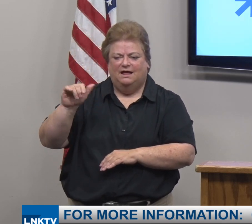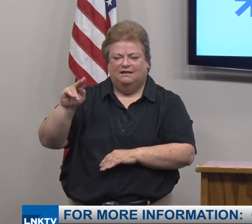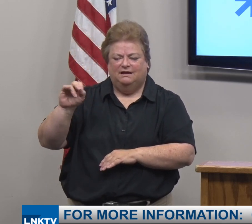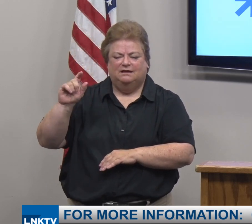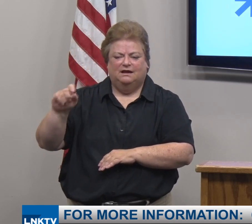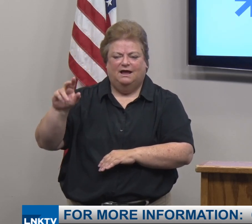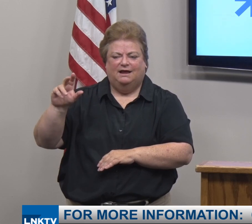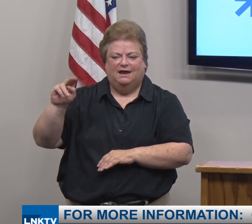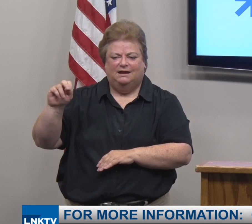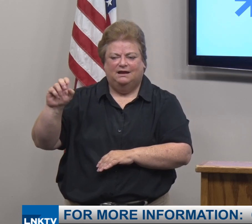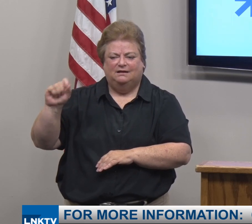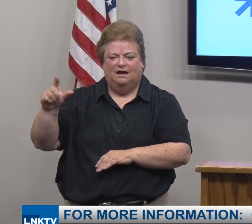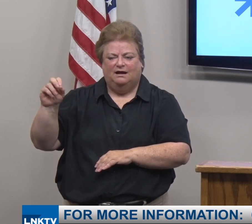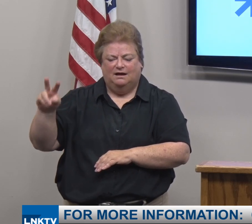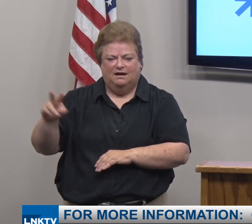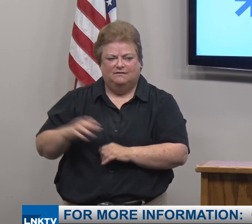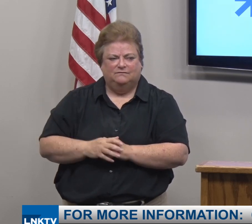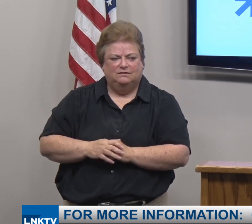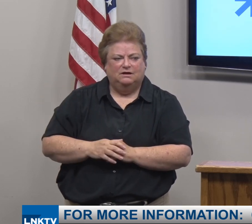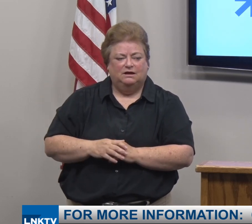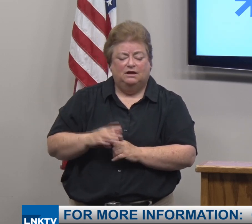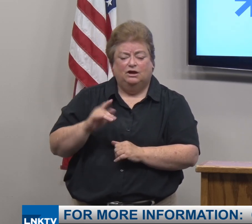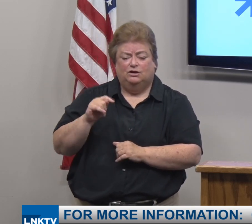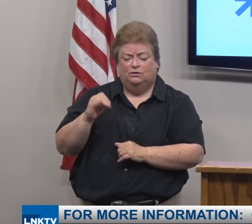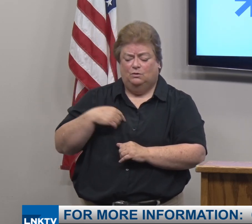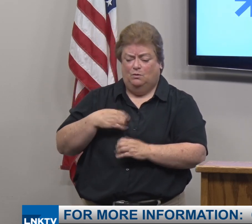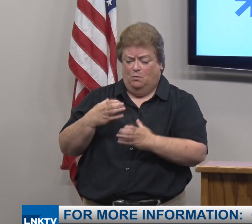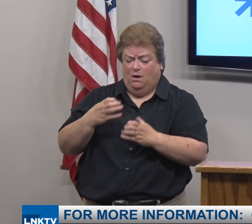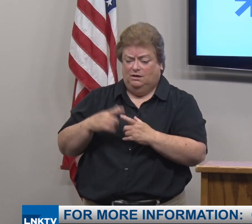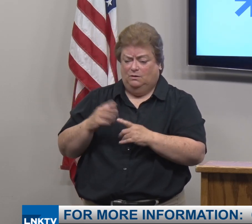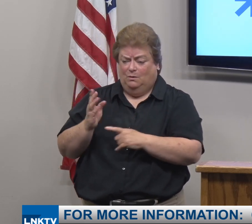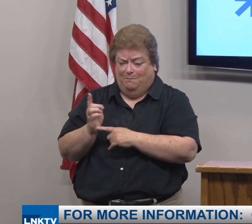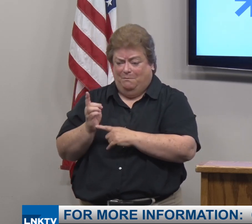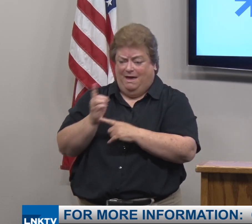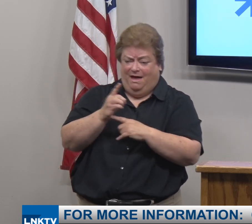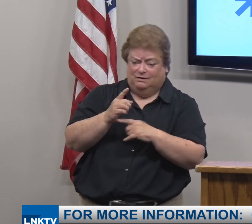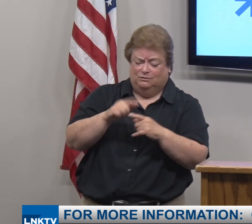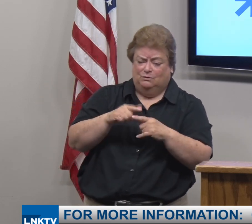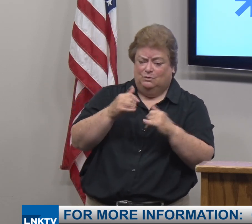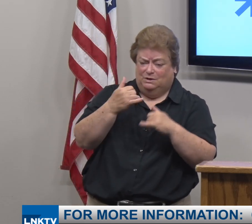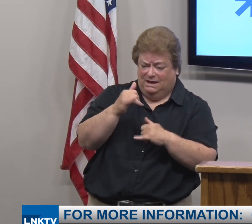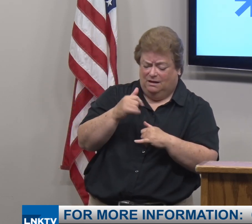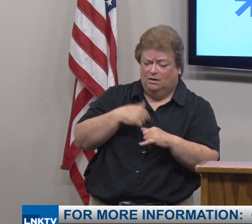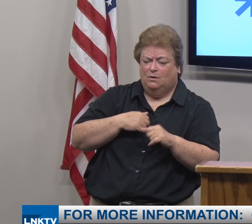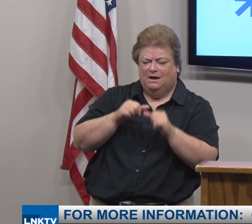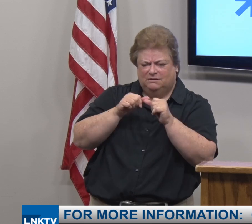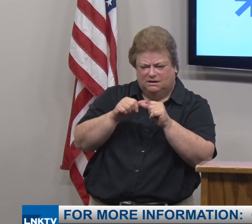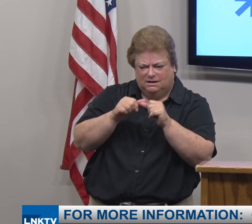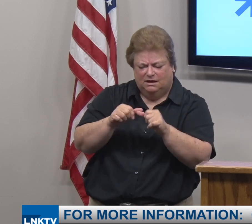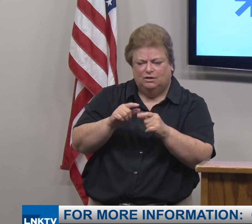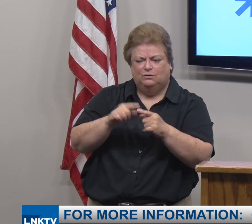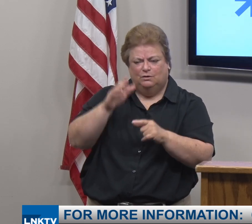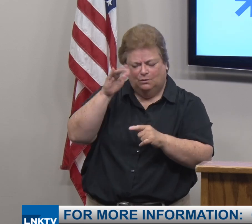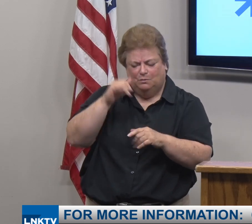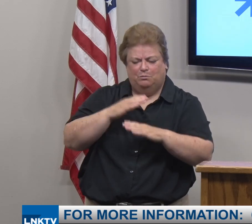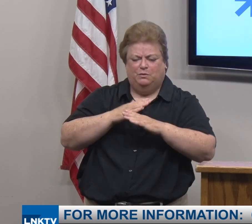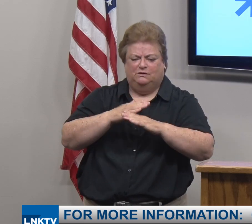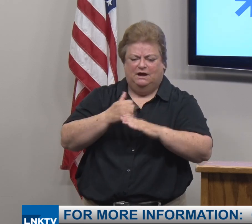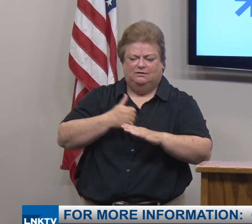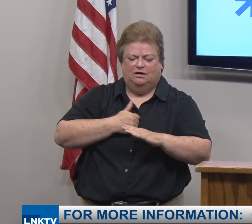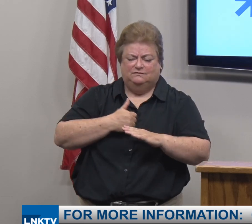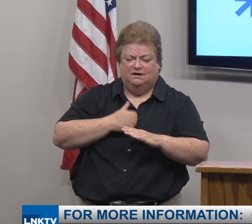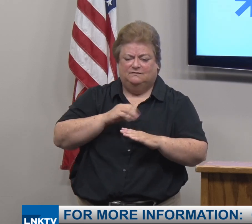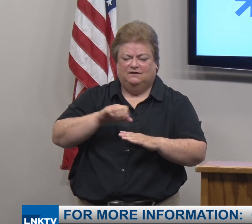covid19.lincoln.ne.gov site. To get back to the yellow or moderate risk area, we all need to continue to be diligent in protecting ourselves